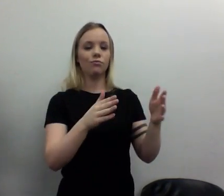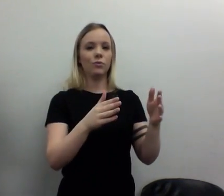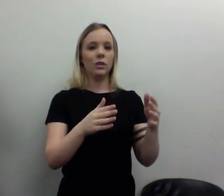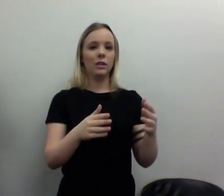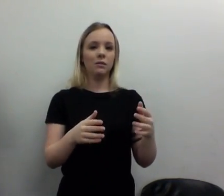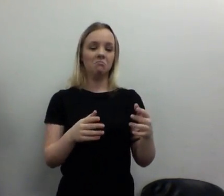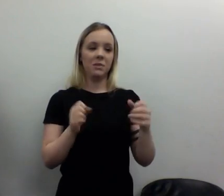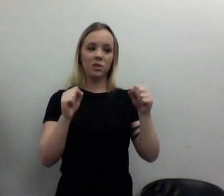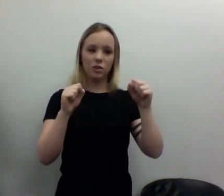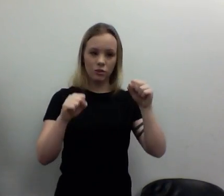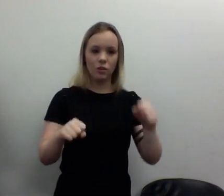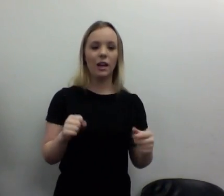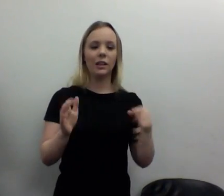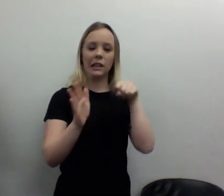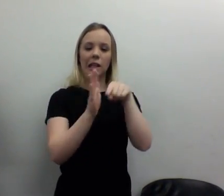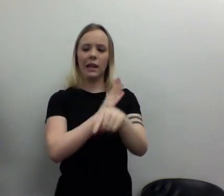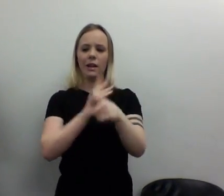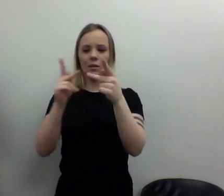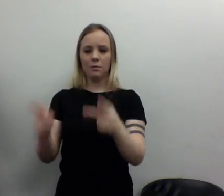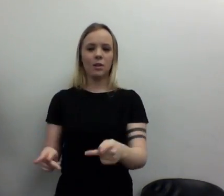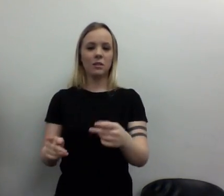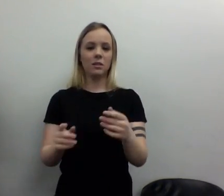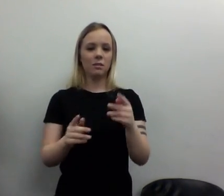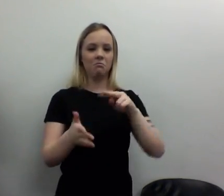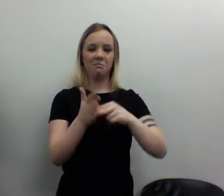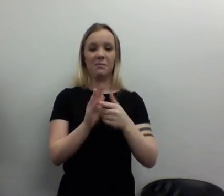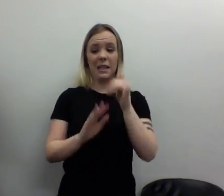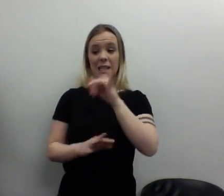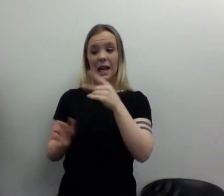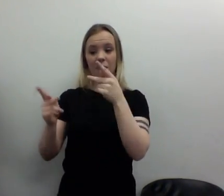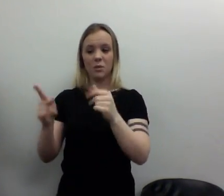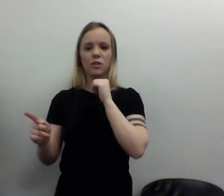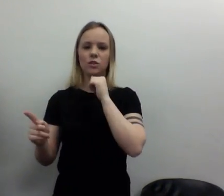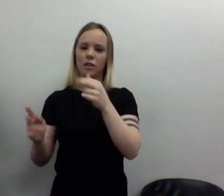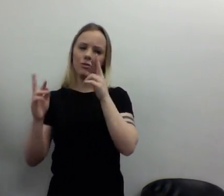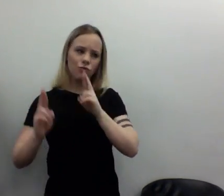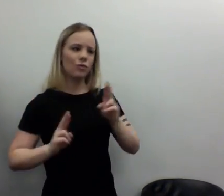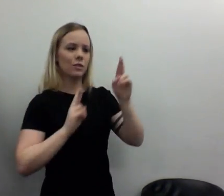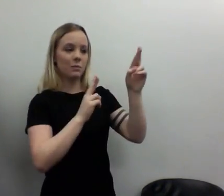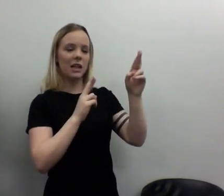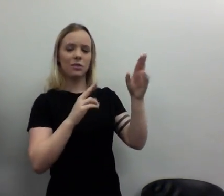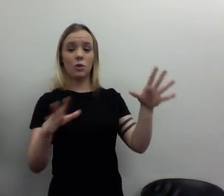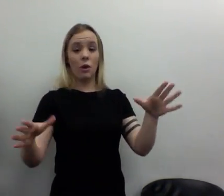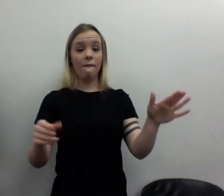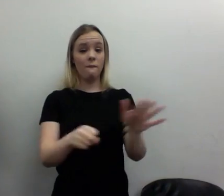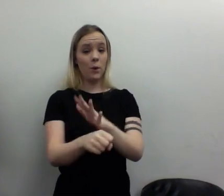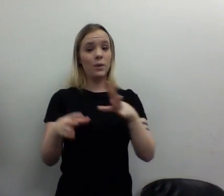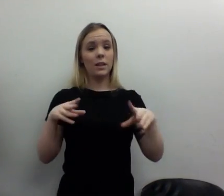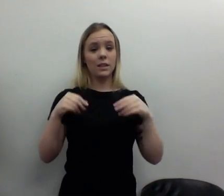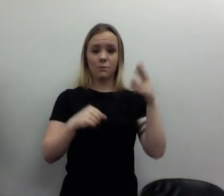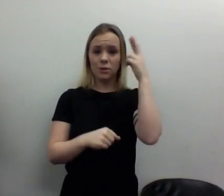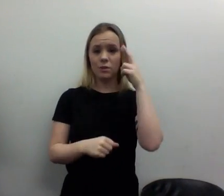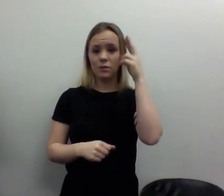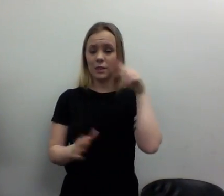show you the proper respect, and it is accepted, fully accepted, as a reason to kill. What we have then is a culture,